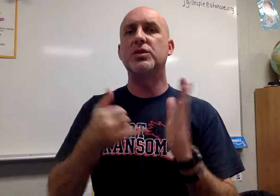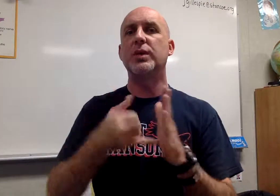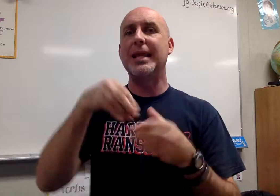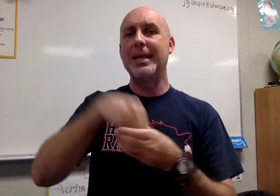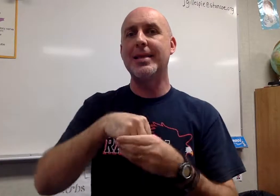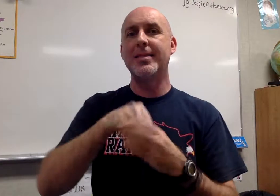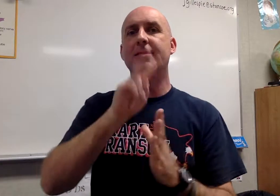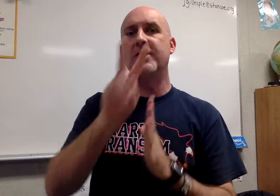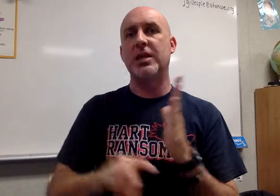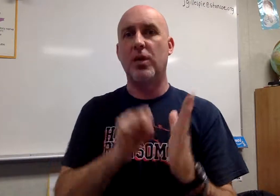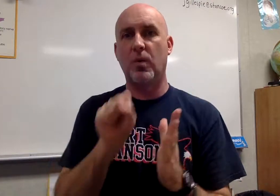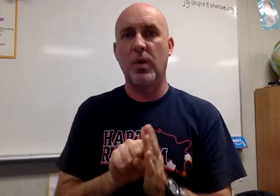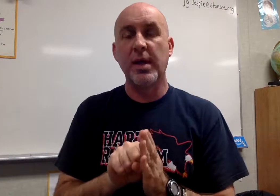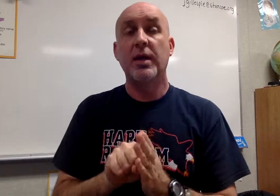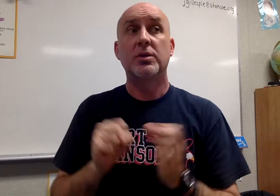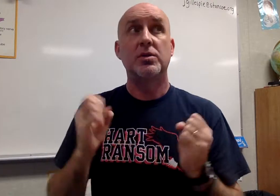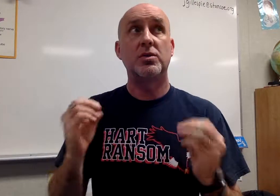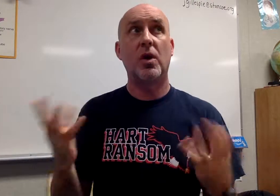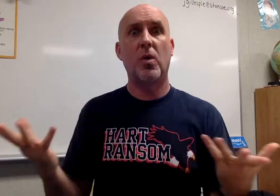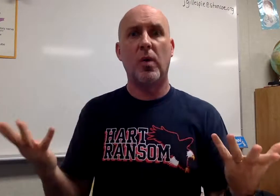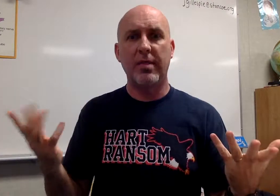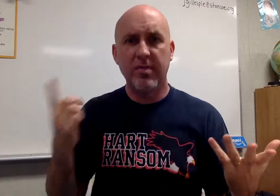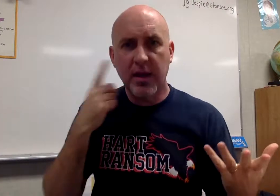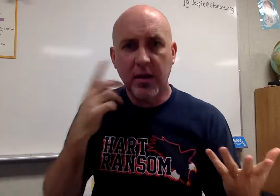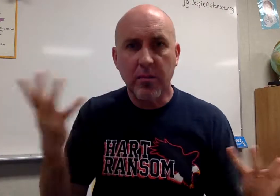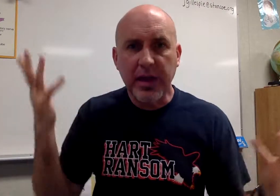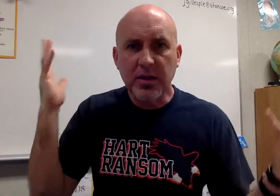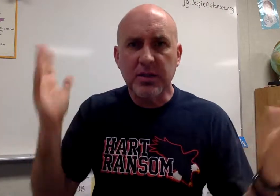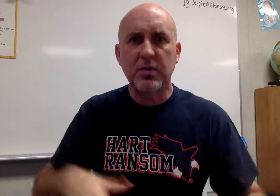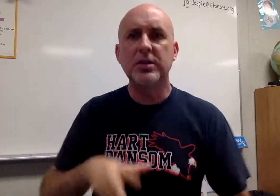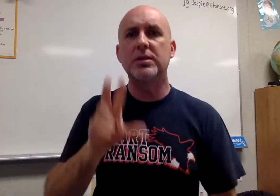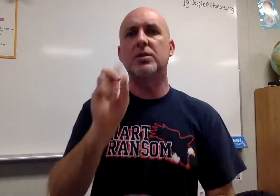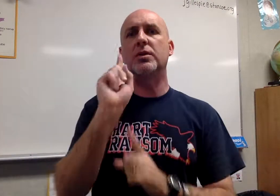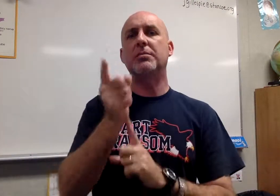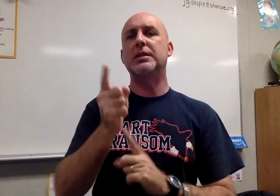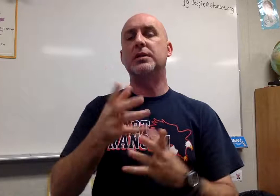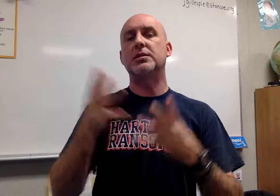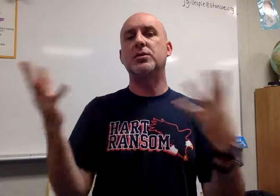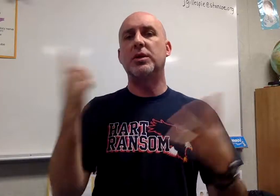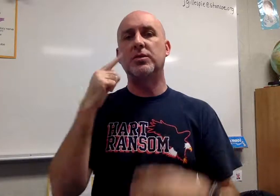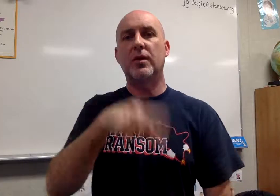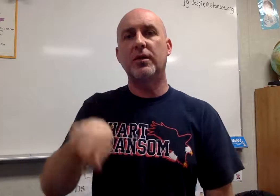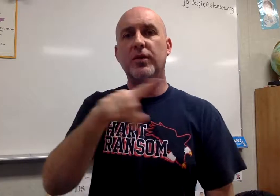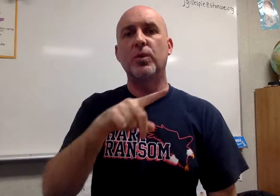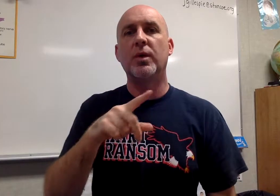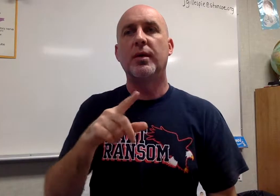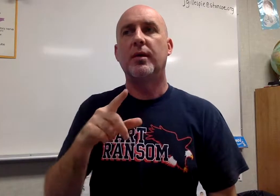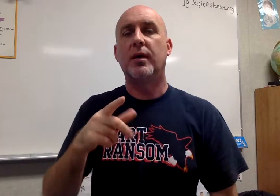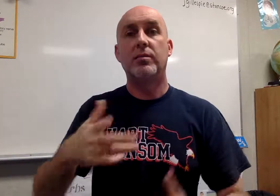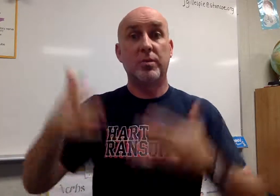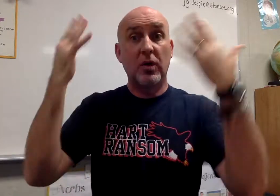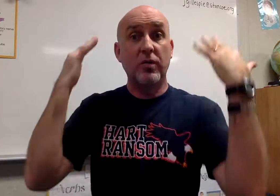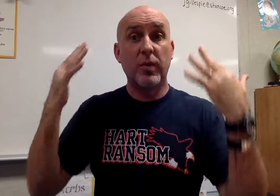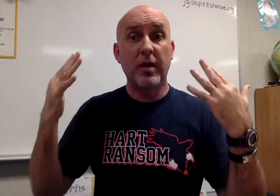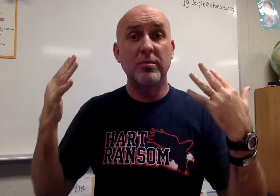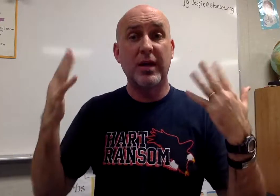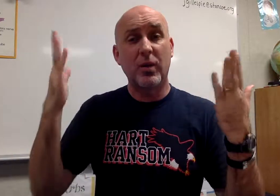it in the video. So I think, oh my goodness gracious, 30 minutes, that's too much for all of you. You'll be overwhelmed. I hope